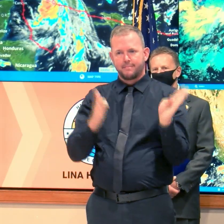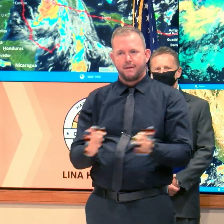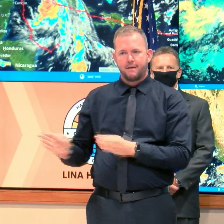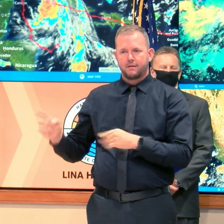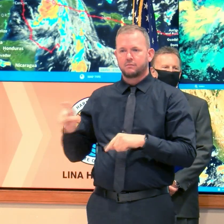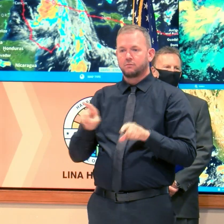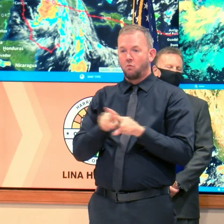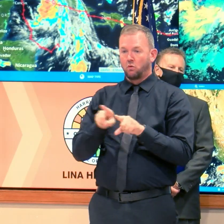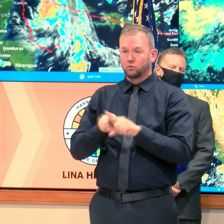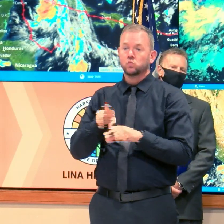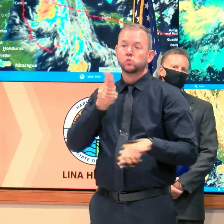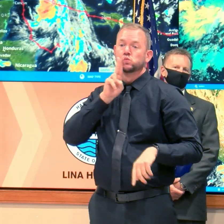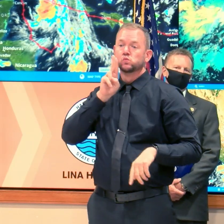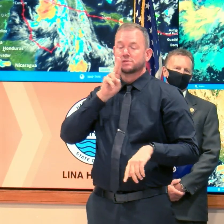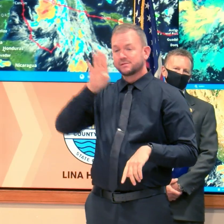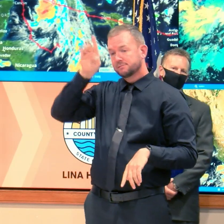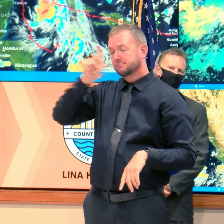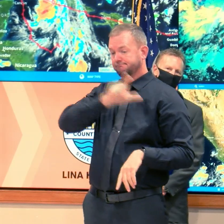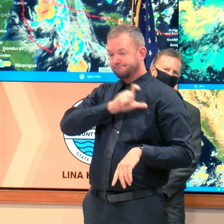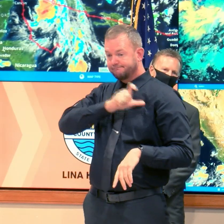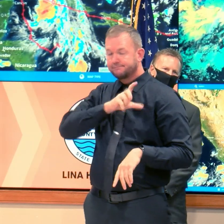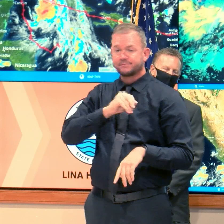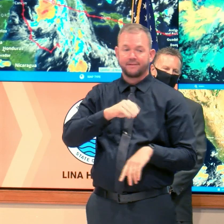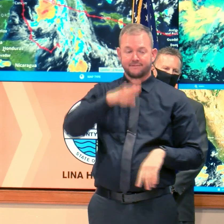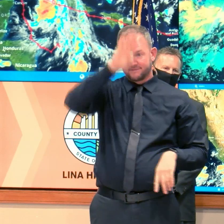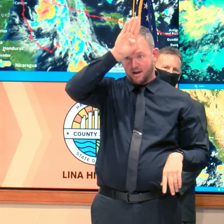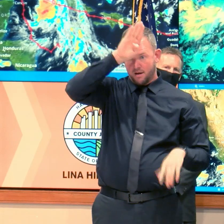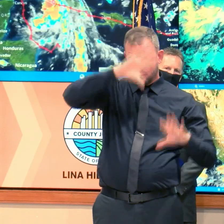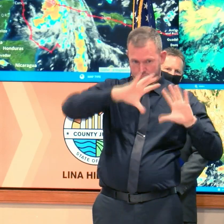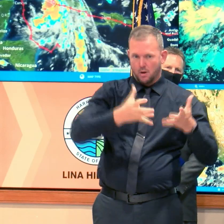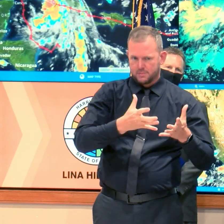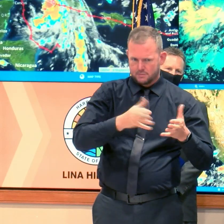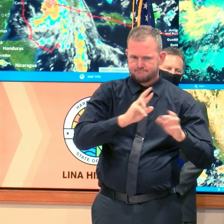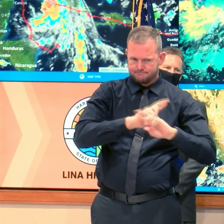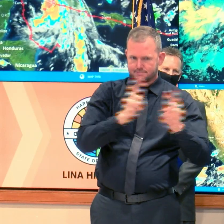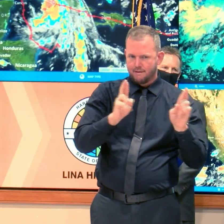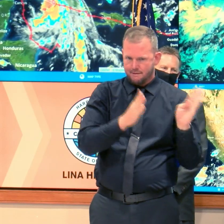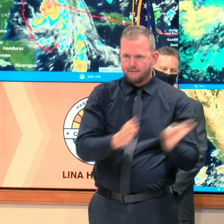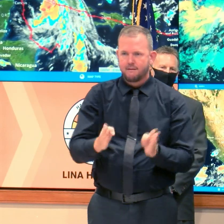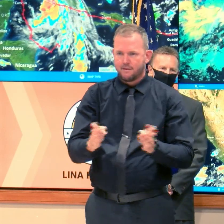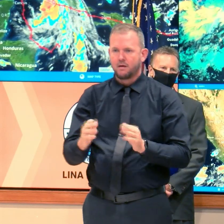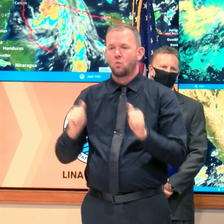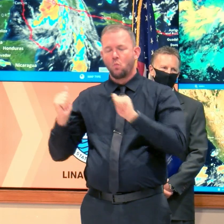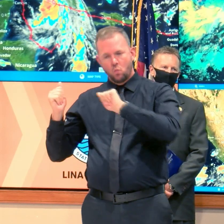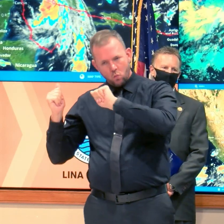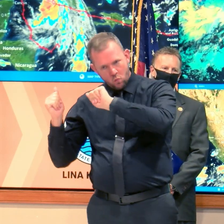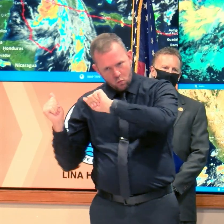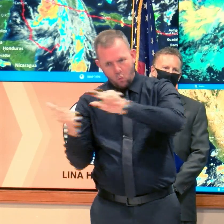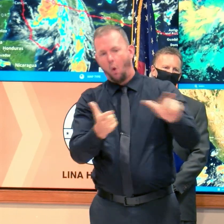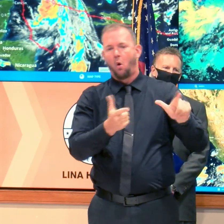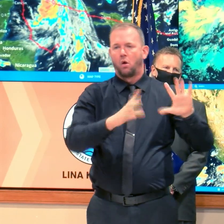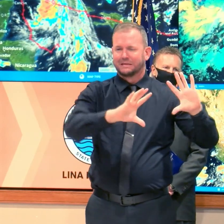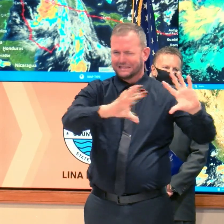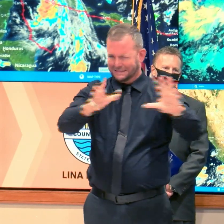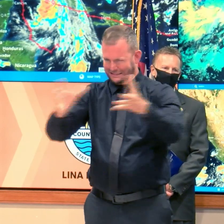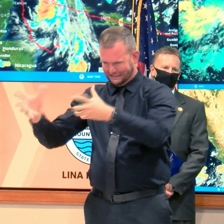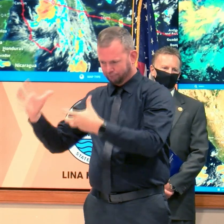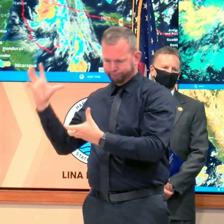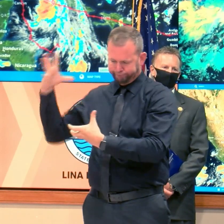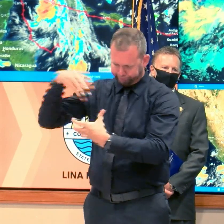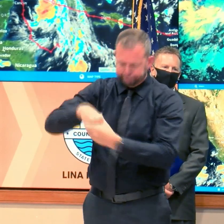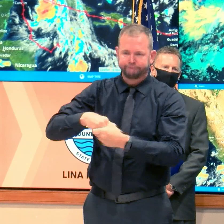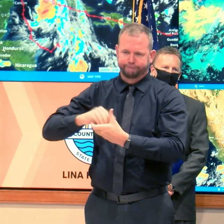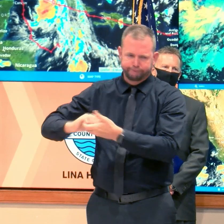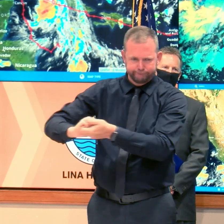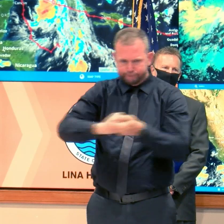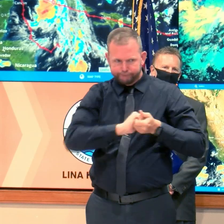to say that all of our departments are now actively engaged in their preparation. And quite frankly, you know, everyone